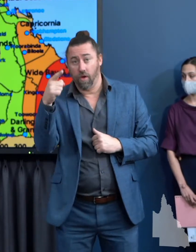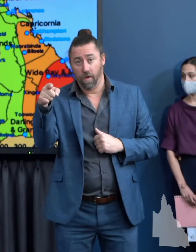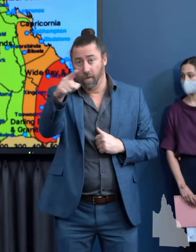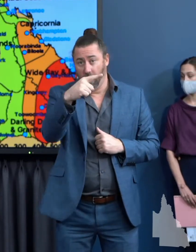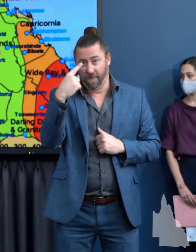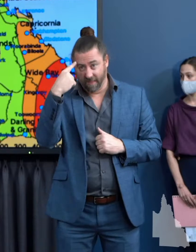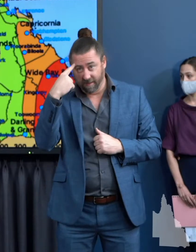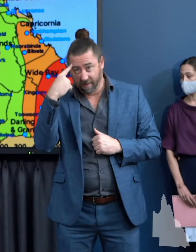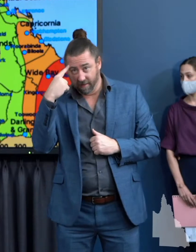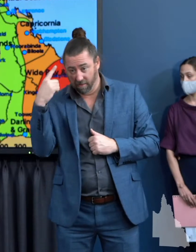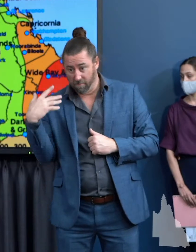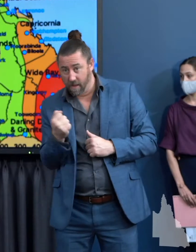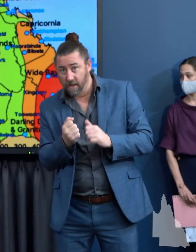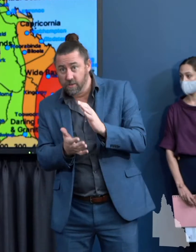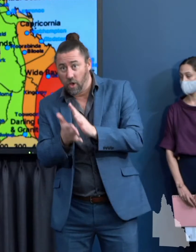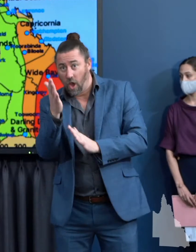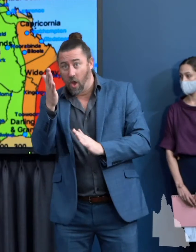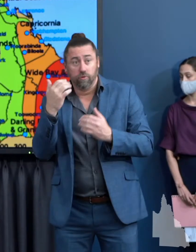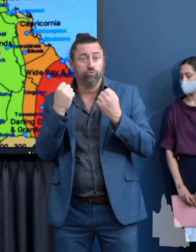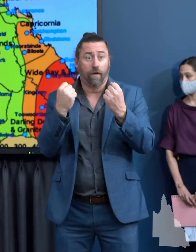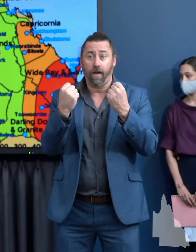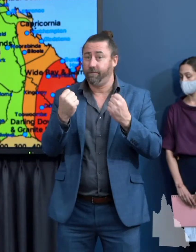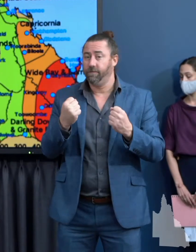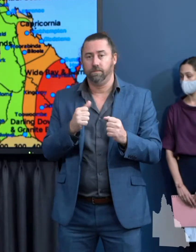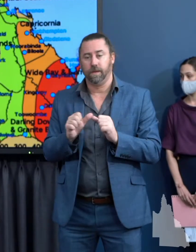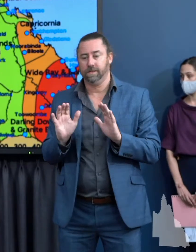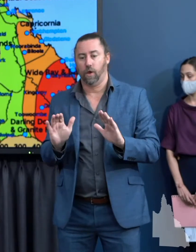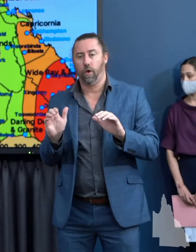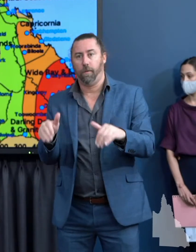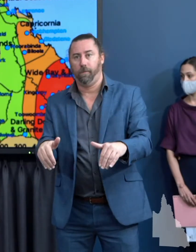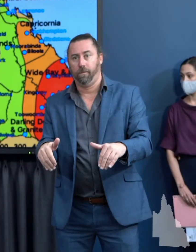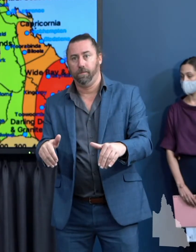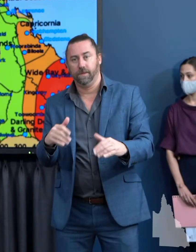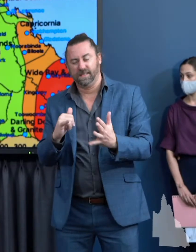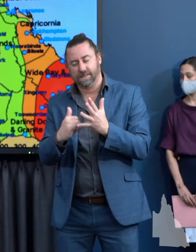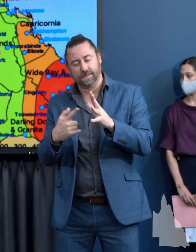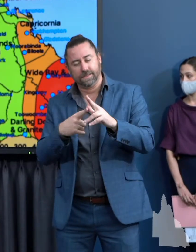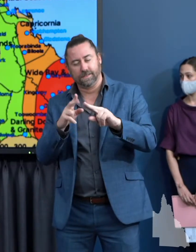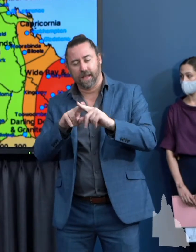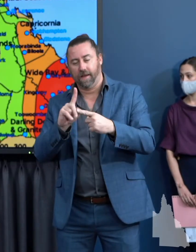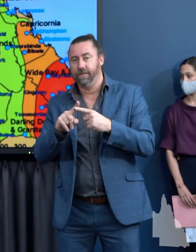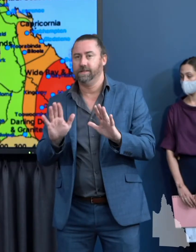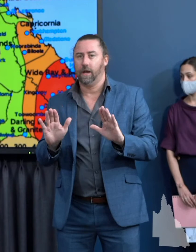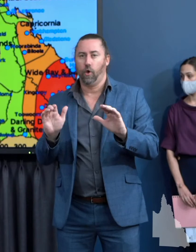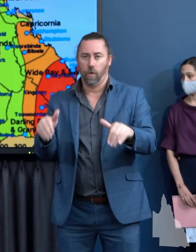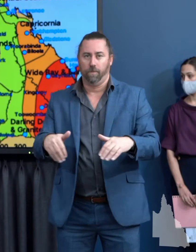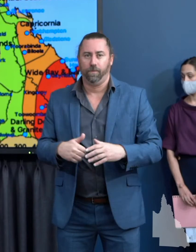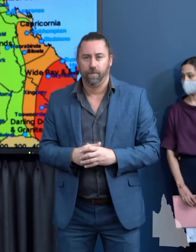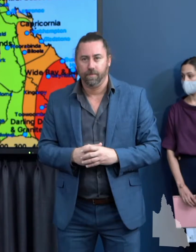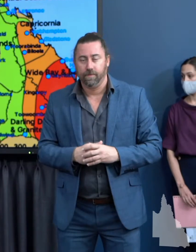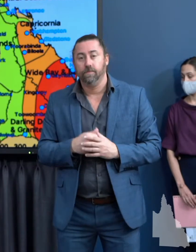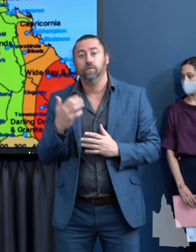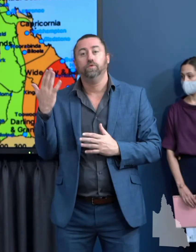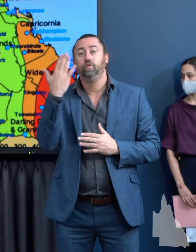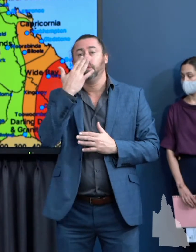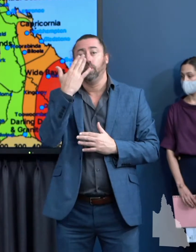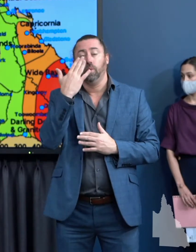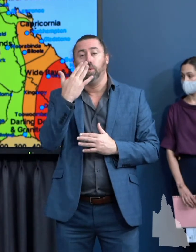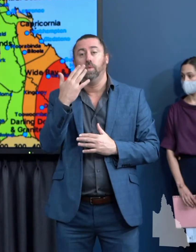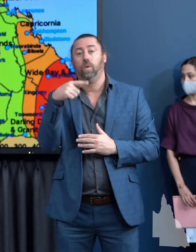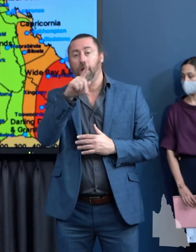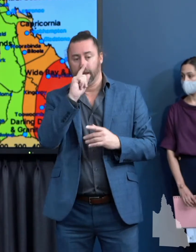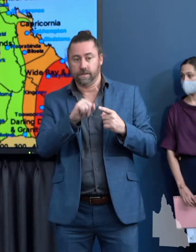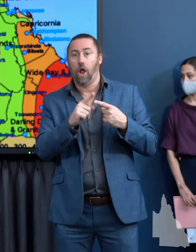about not being on the roads and staying at home. The schools will open for children of